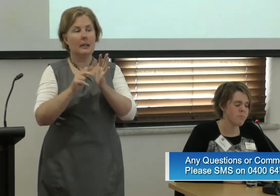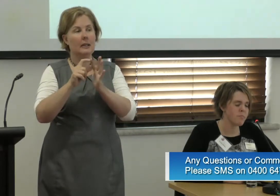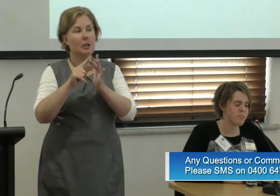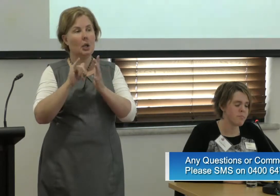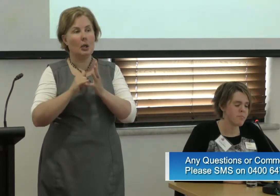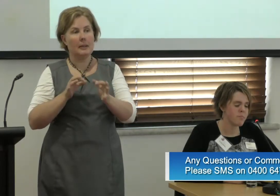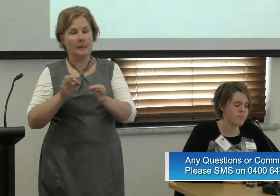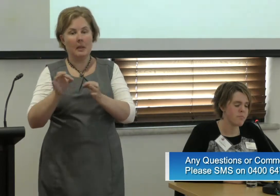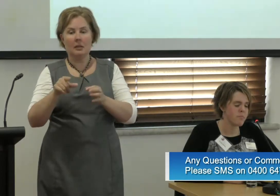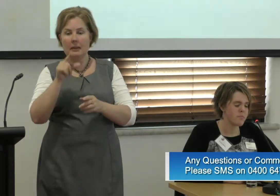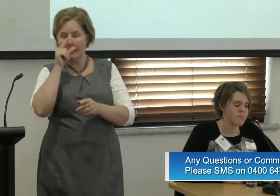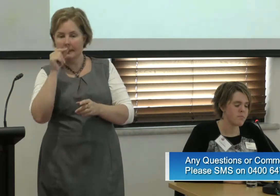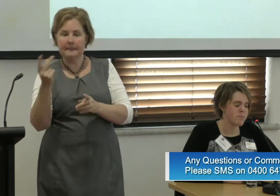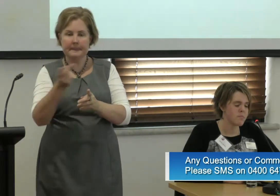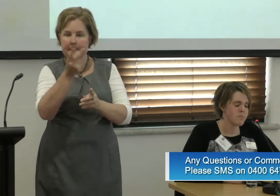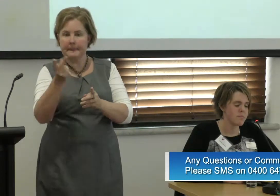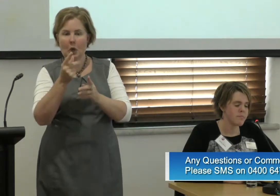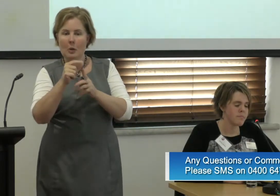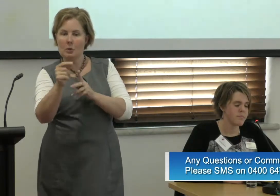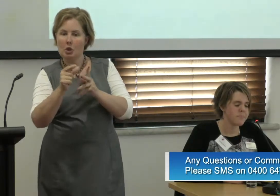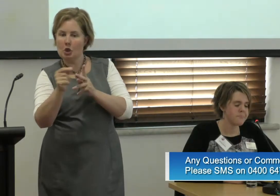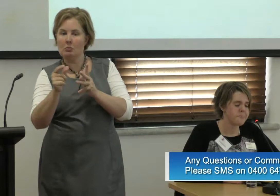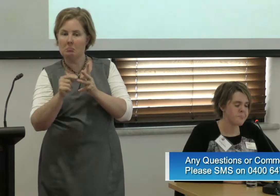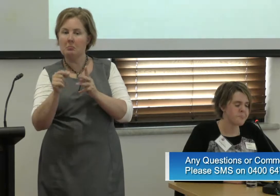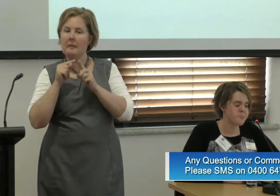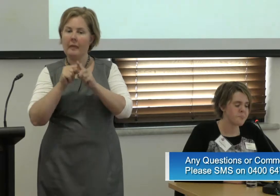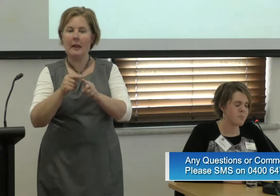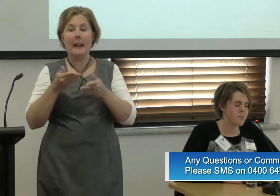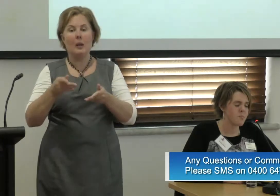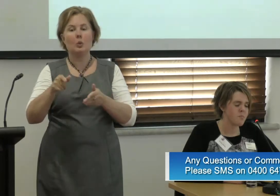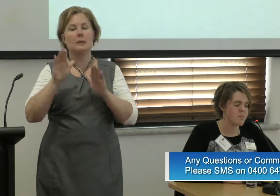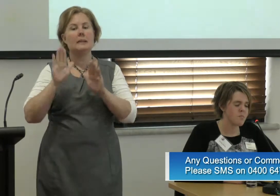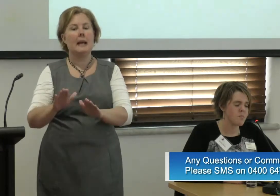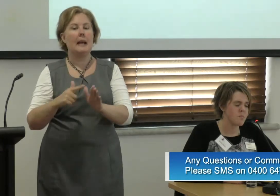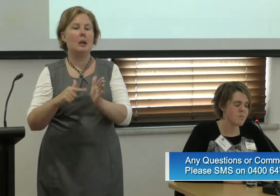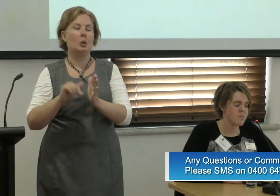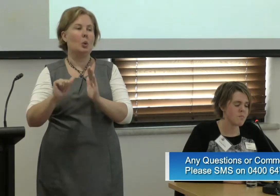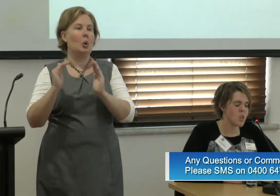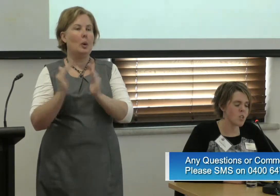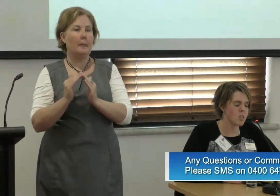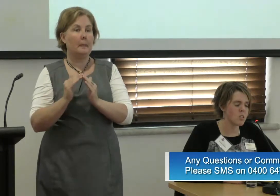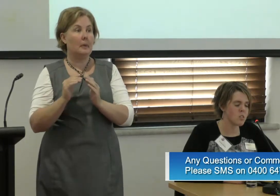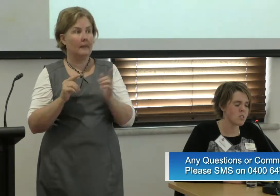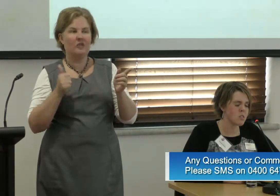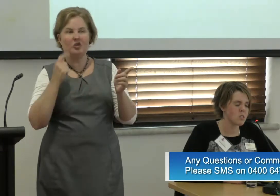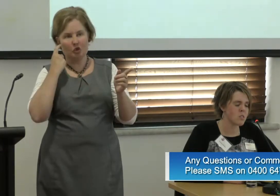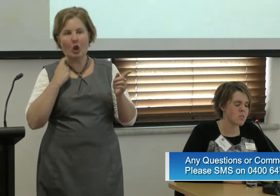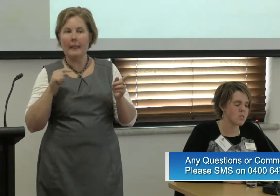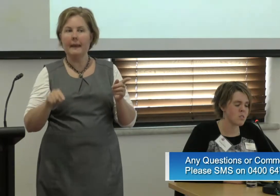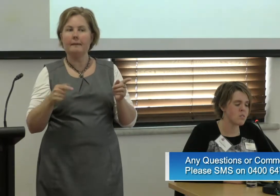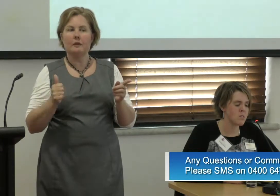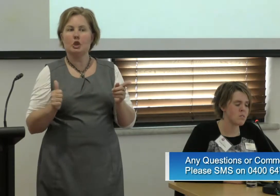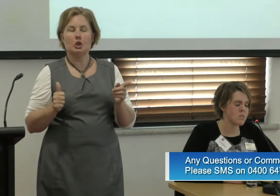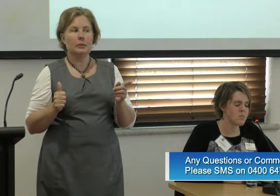to pursue options that might allow her to stay at home. You've had a go, yeah. Yeah.